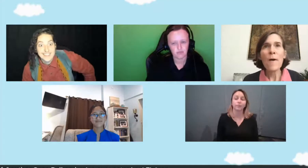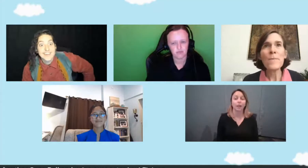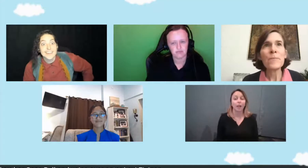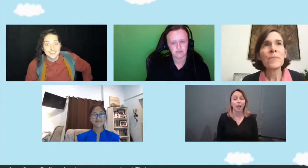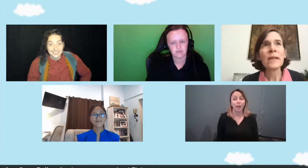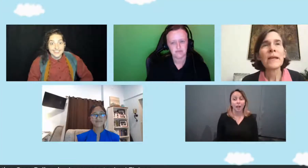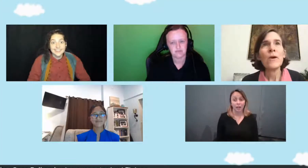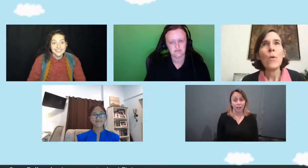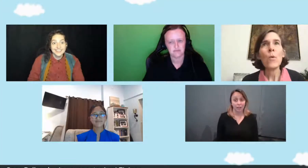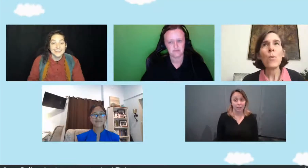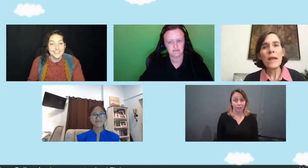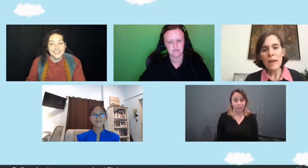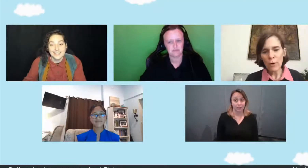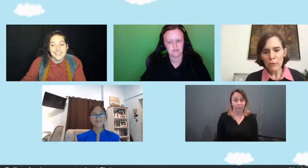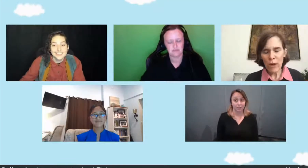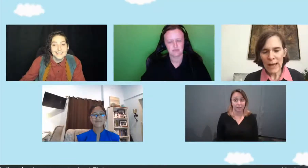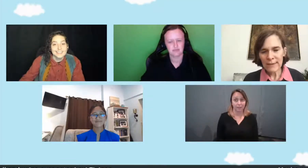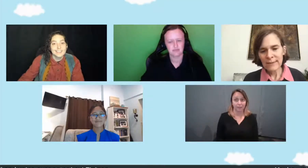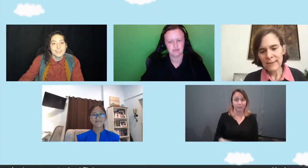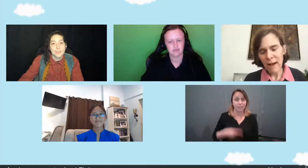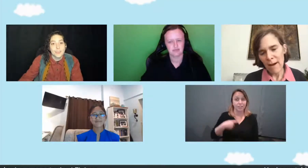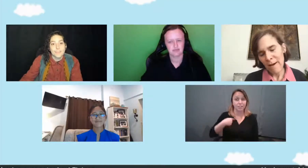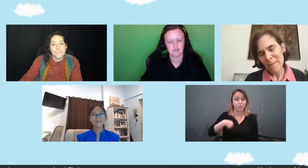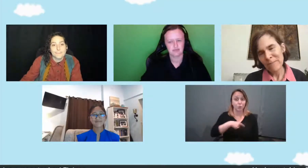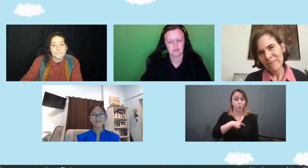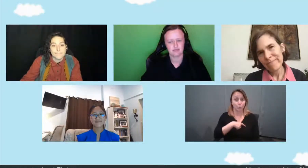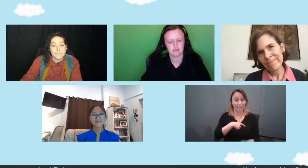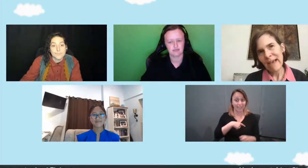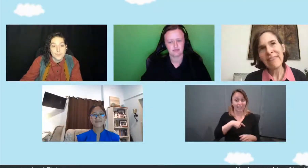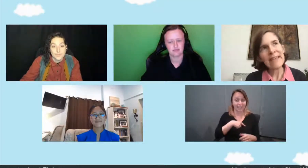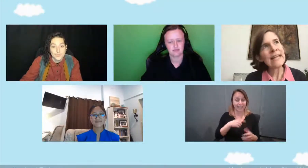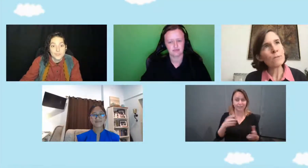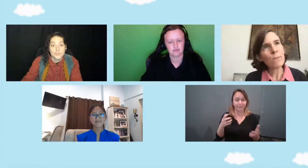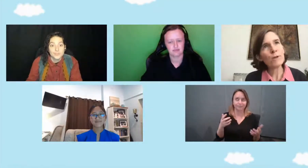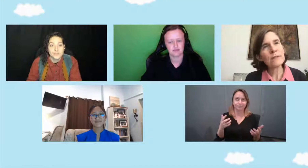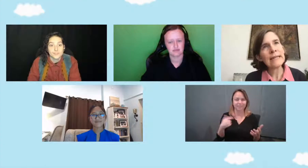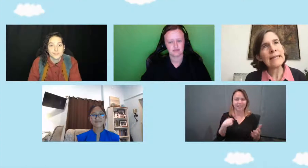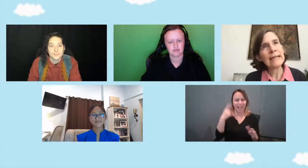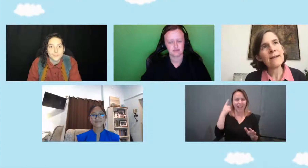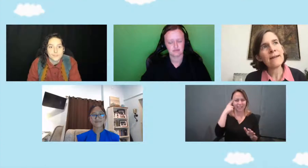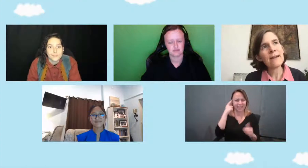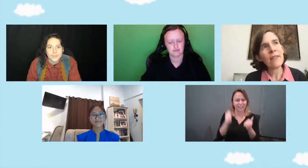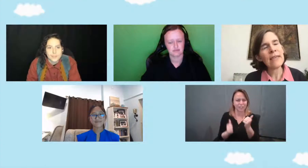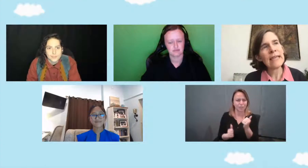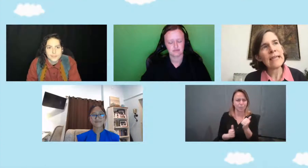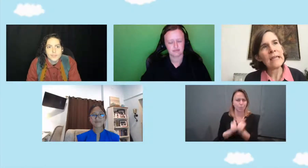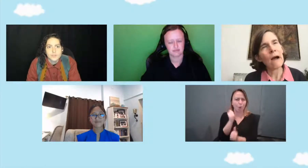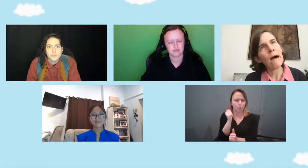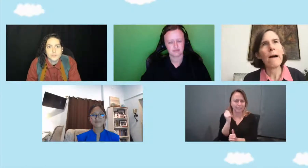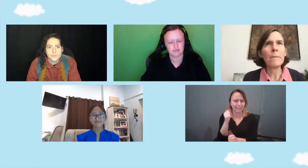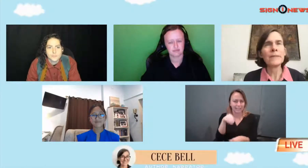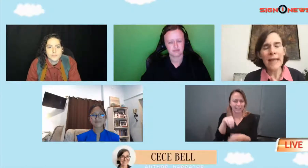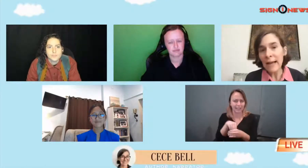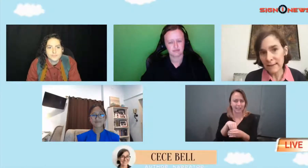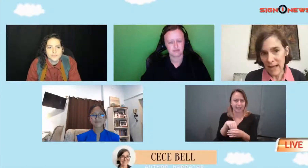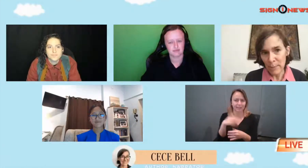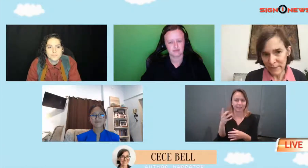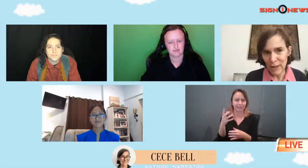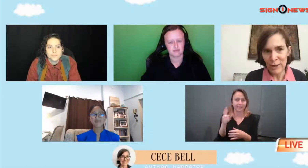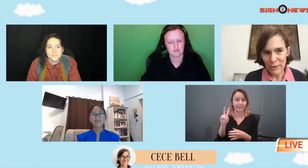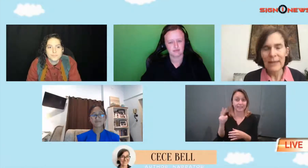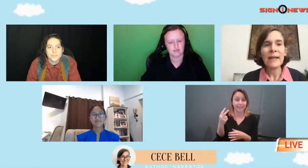There, we address, I think it's mostly in the